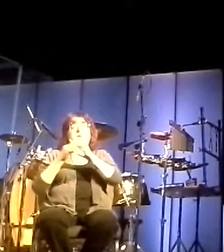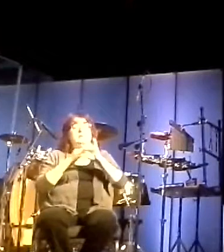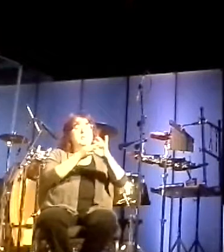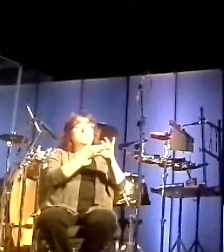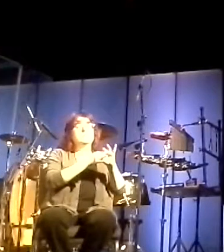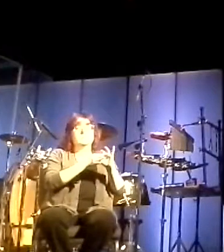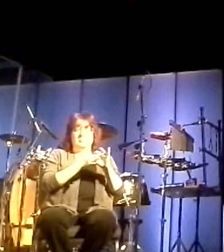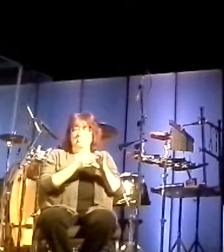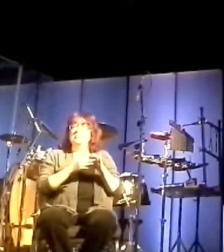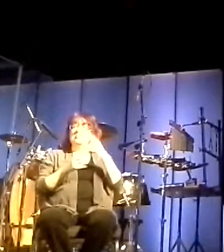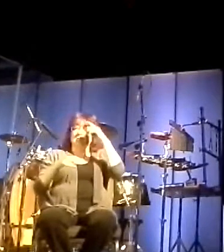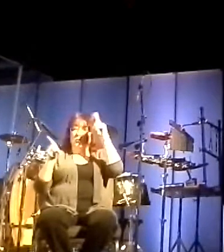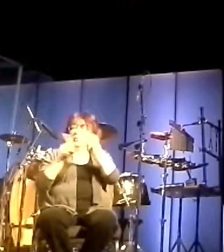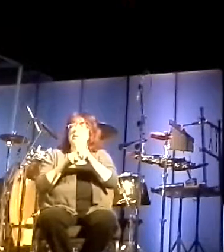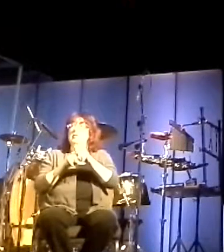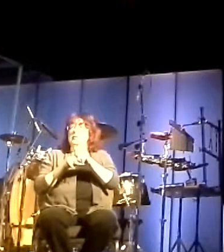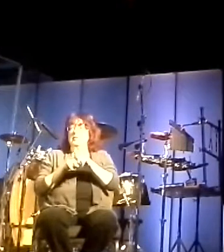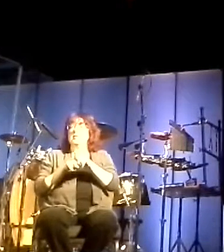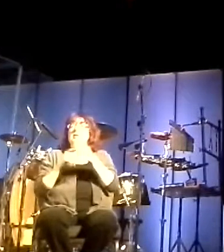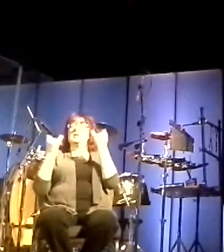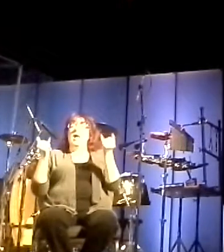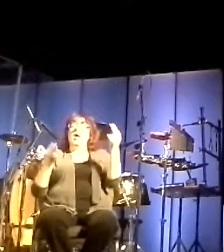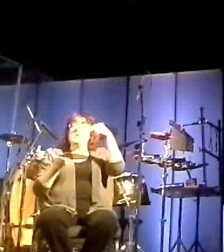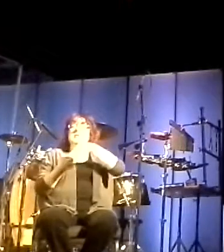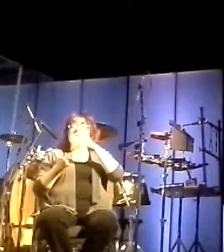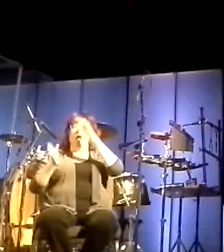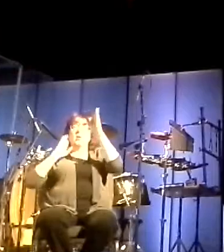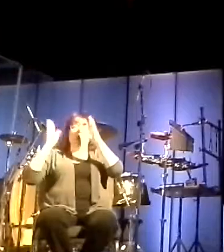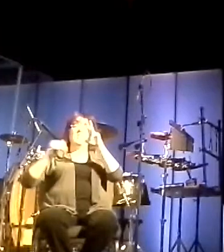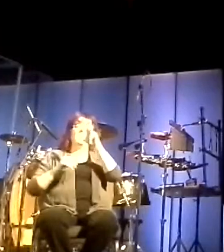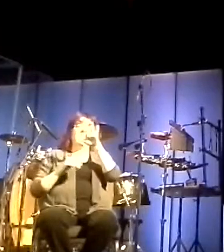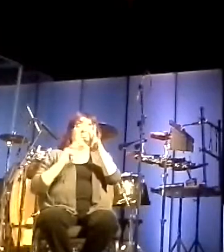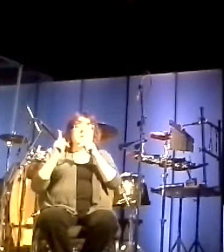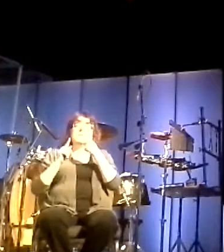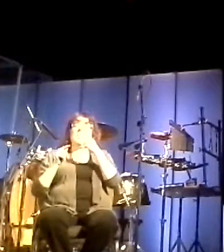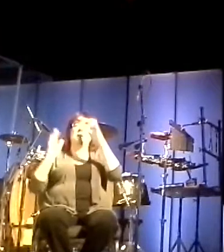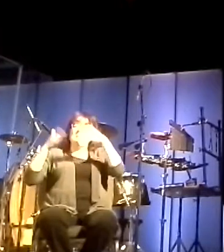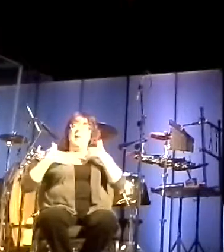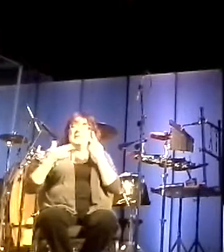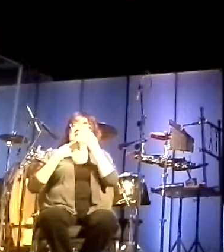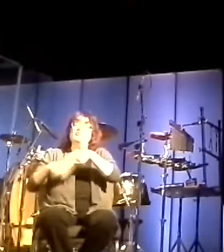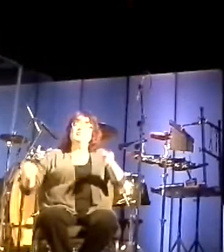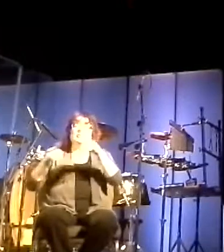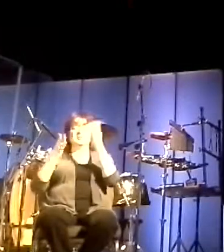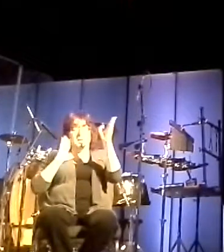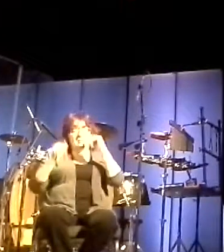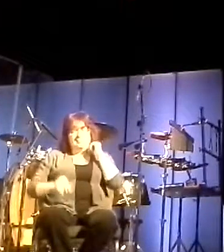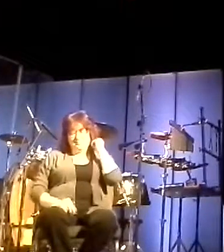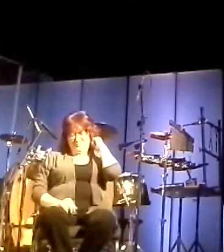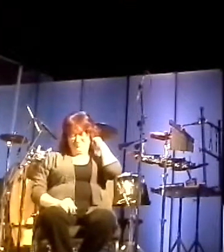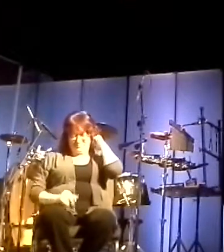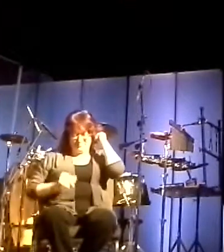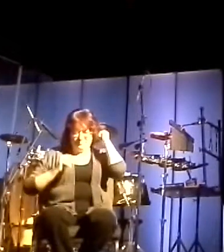relationships. Everybody says, amen. Amen. Amen. So let's just stand and greet 35 people and come glad to see them, all right? Come on.